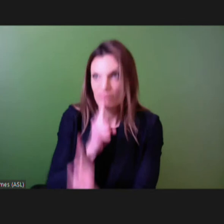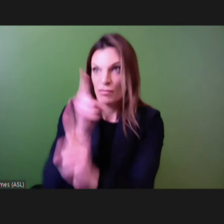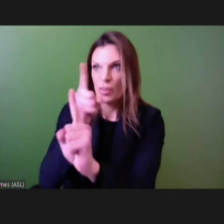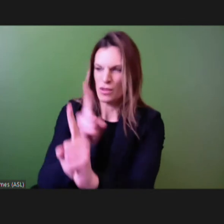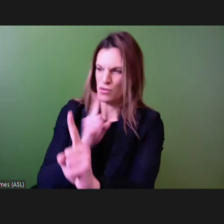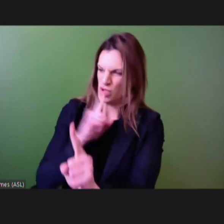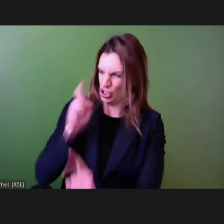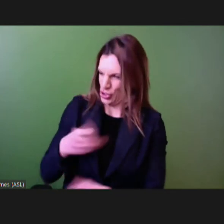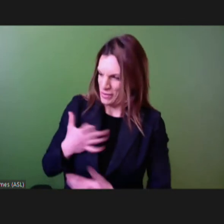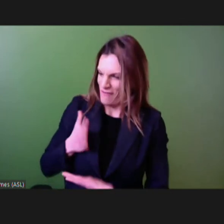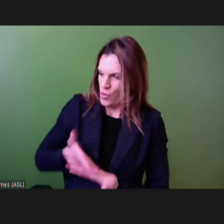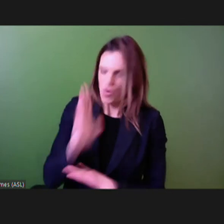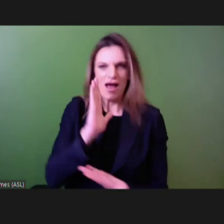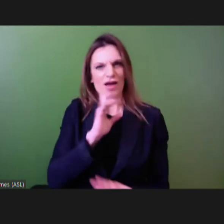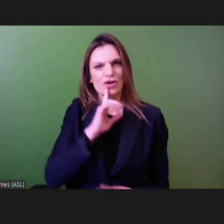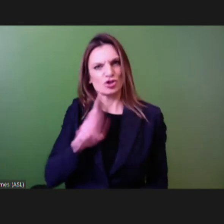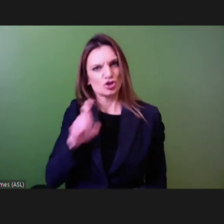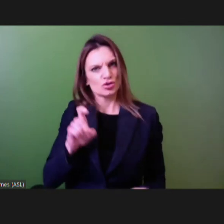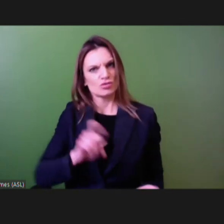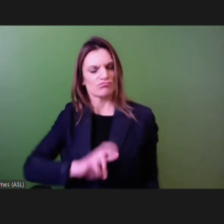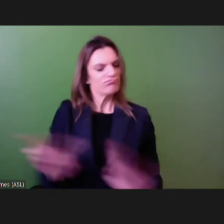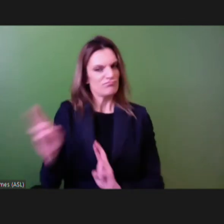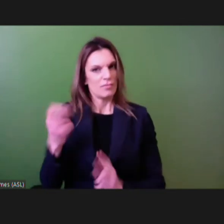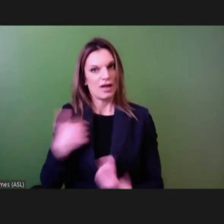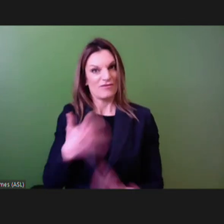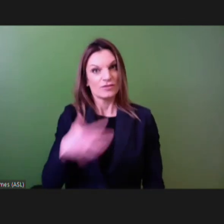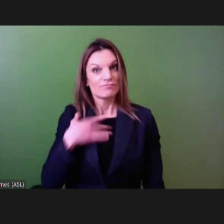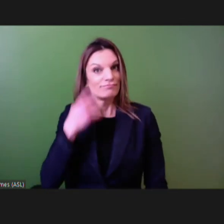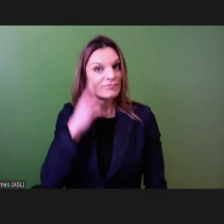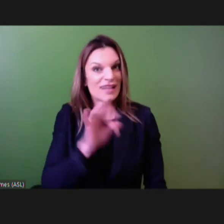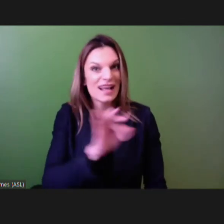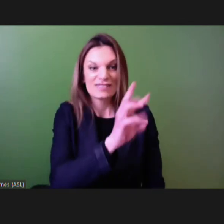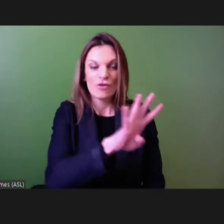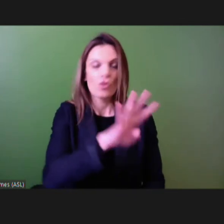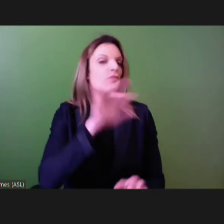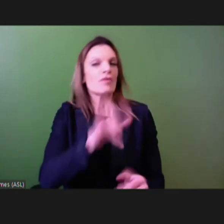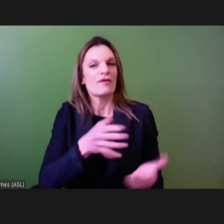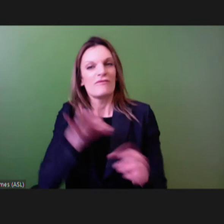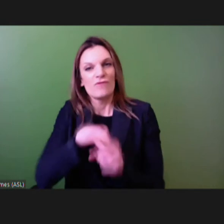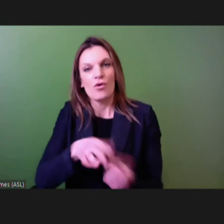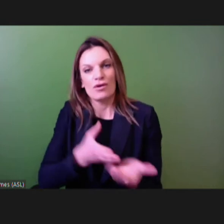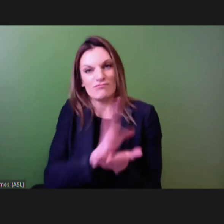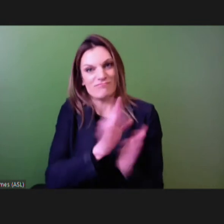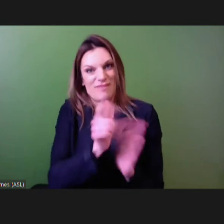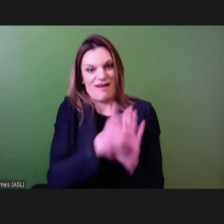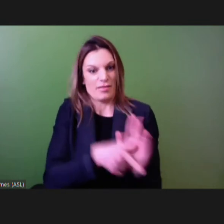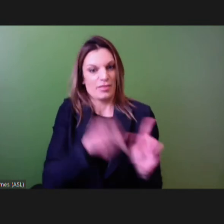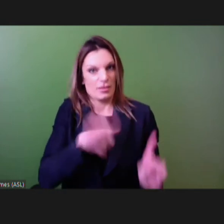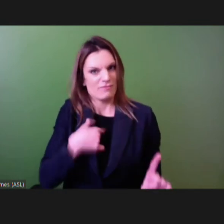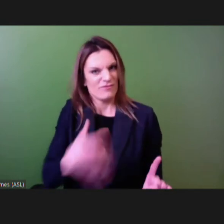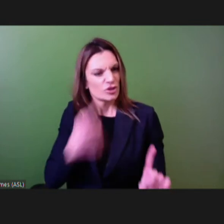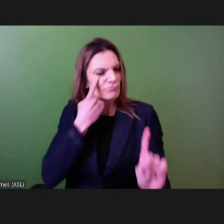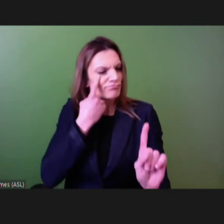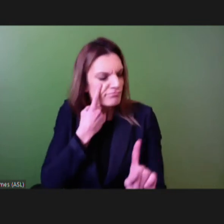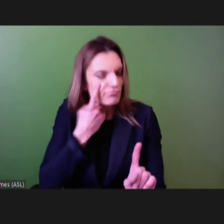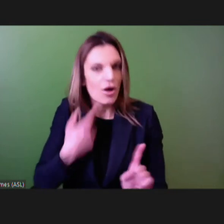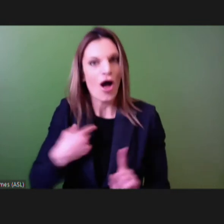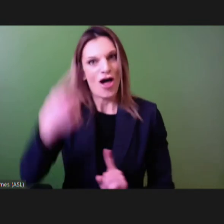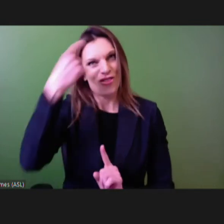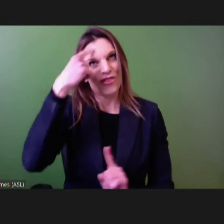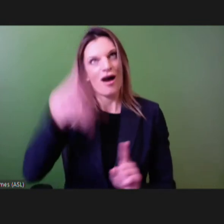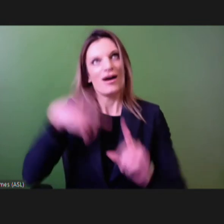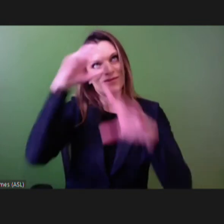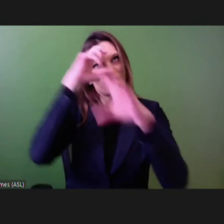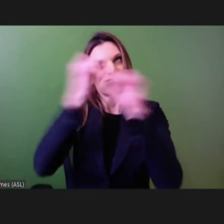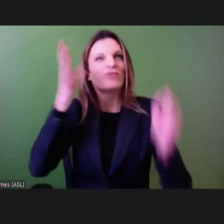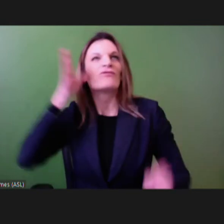right. I lived to see the 1964 Voting Rights Act that took place, and we thought that at that point that this fight would be over. I remember my parents